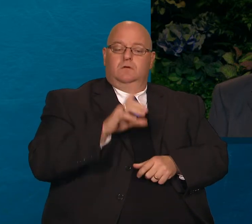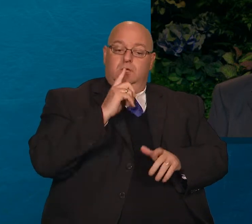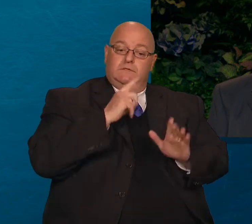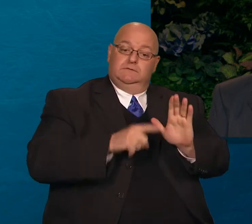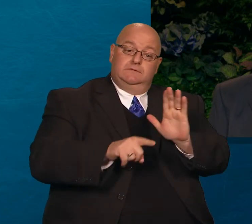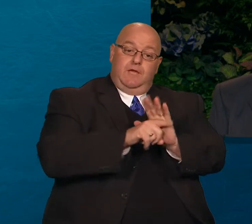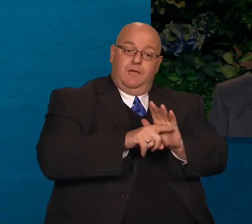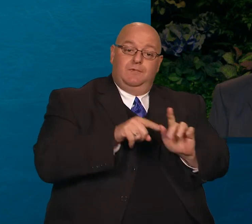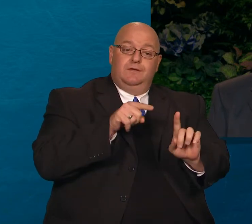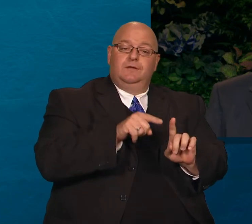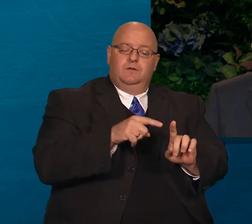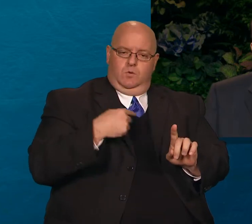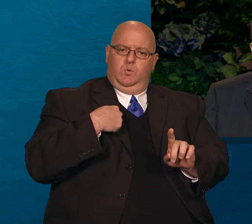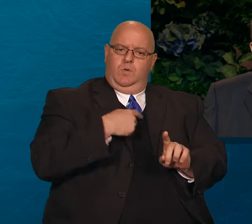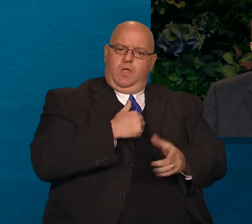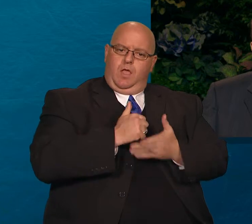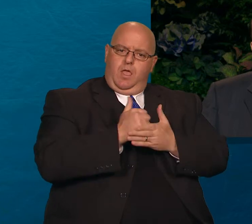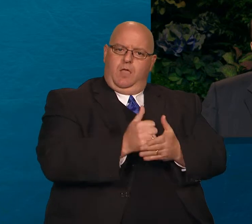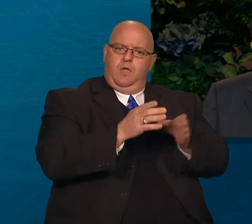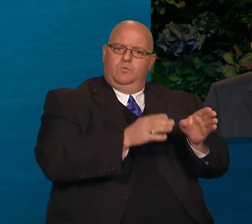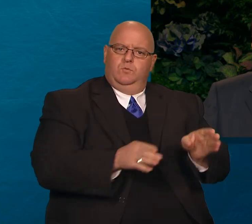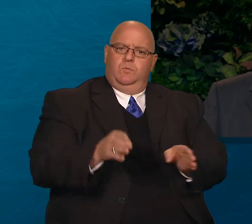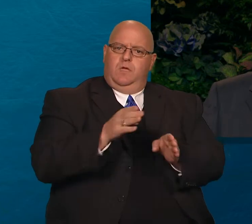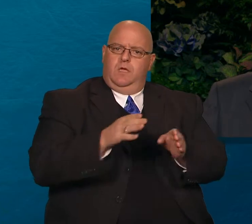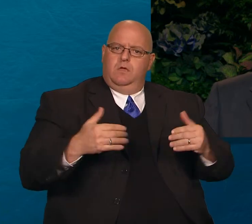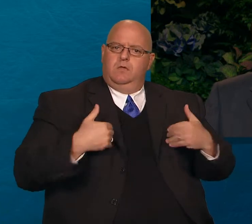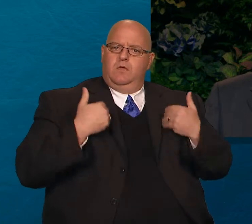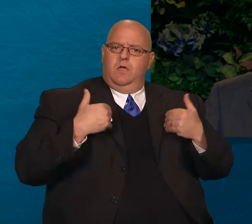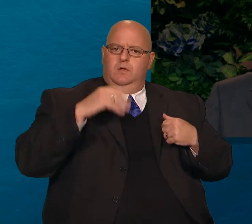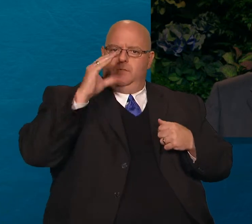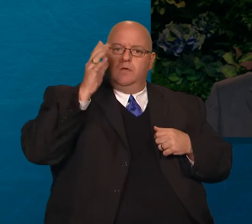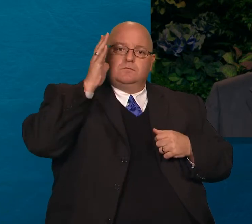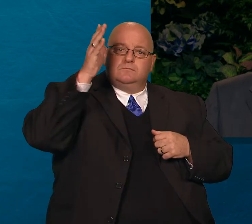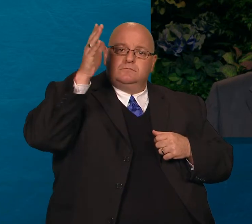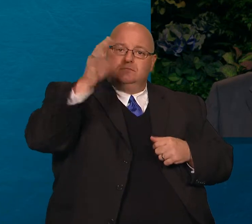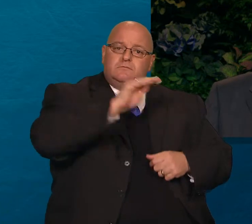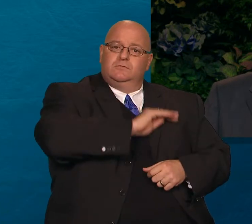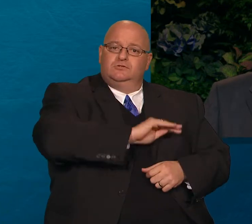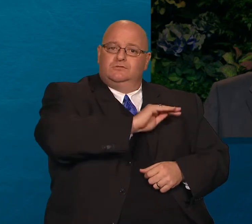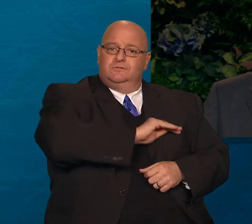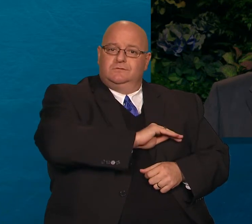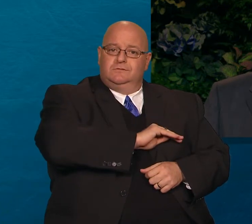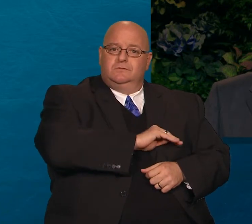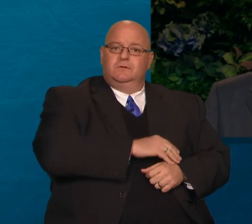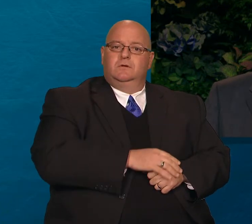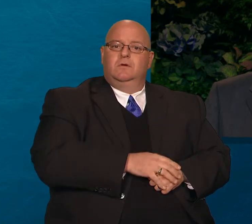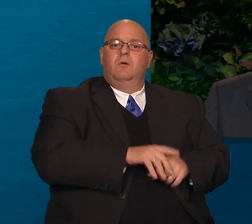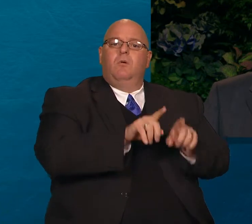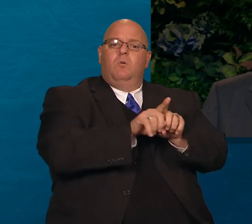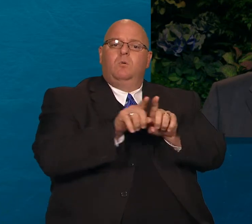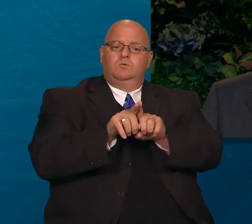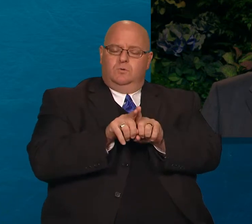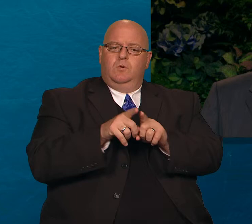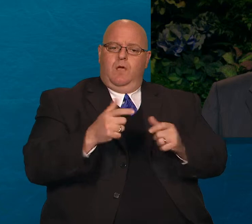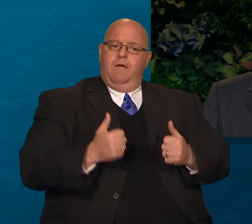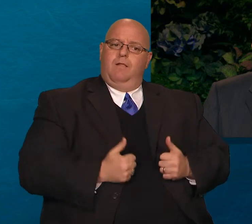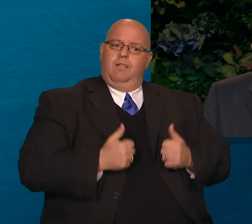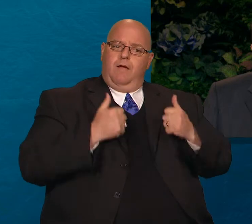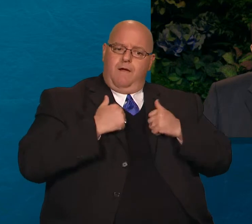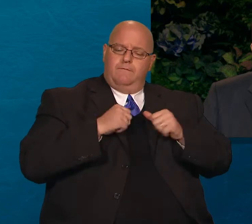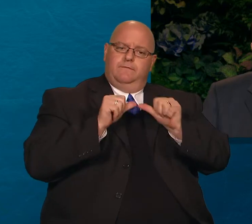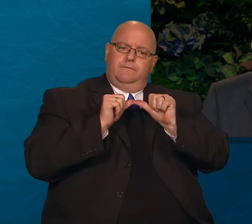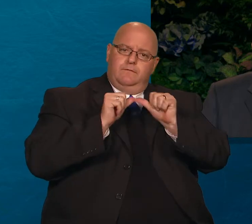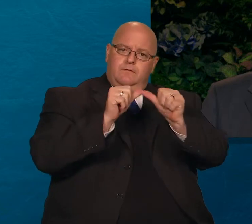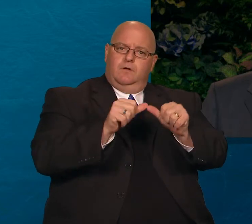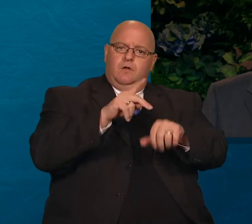assignment will help to prepare these young men for missions, as well as for a lifetime